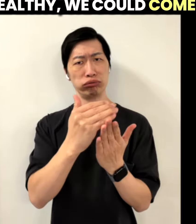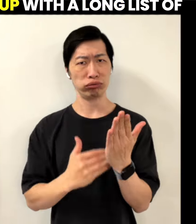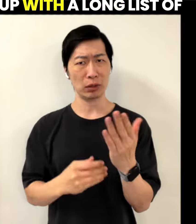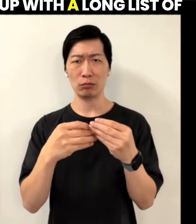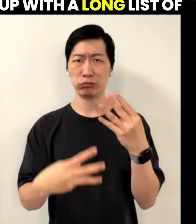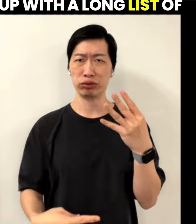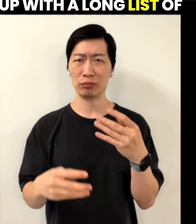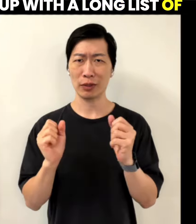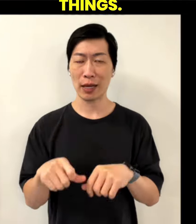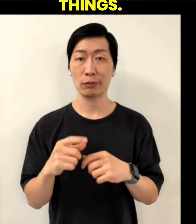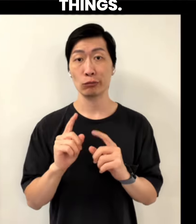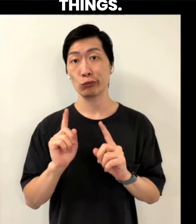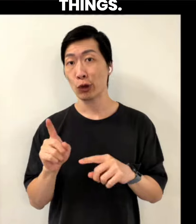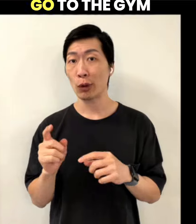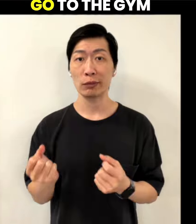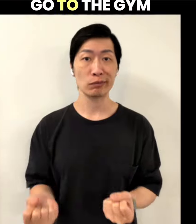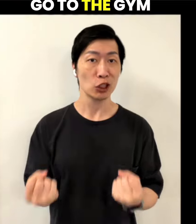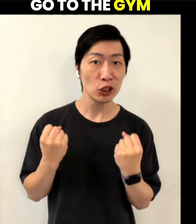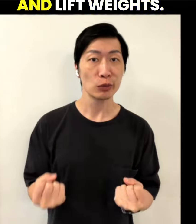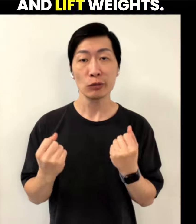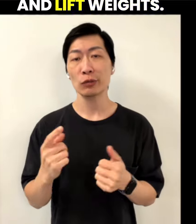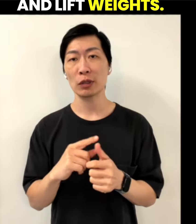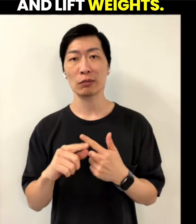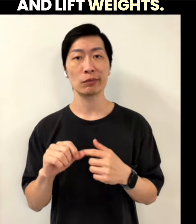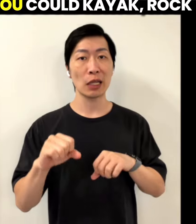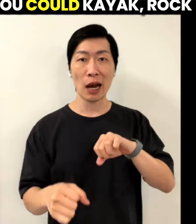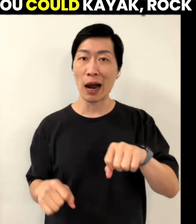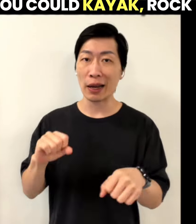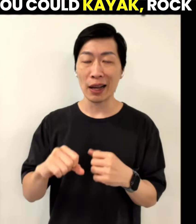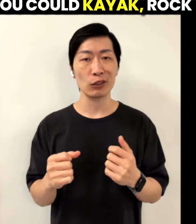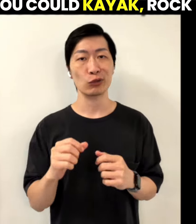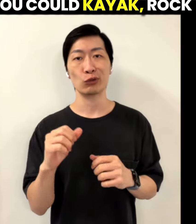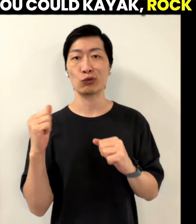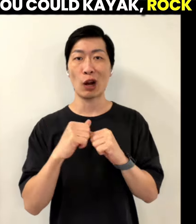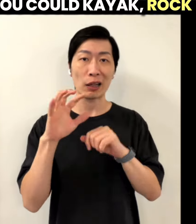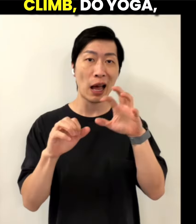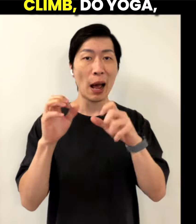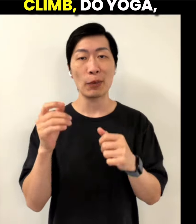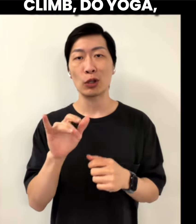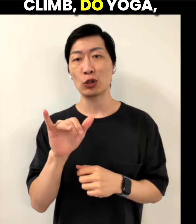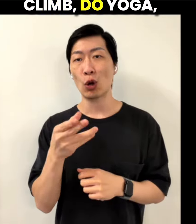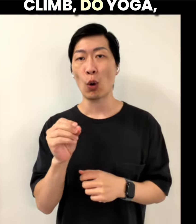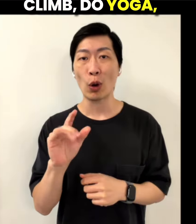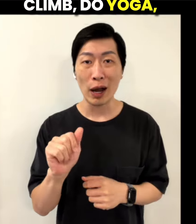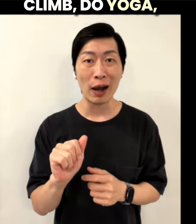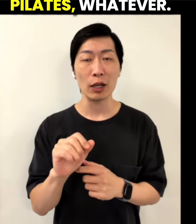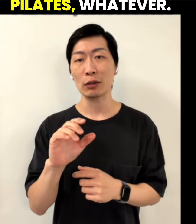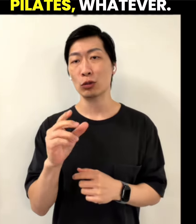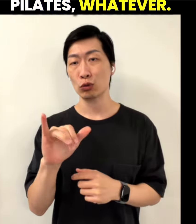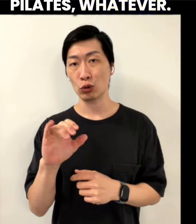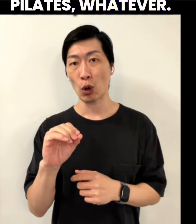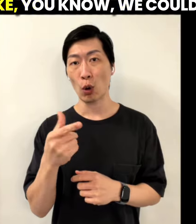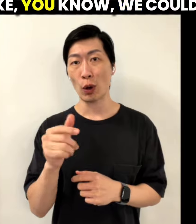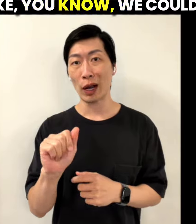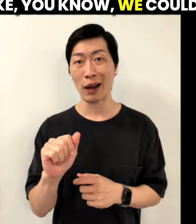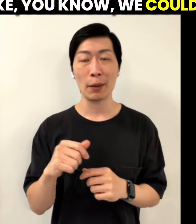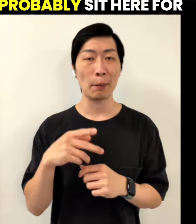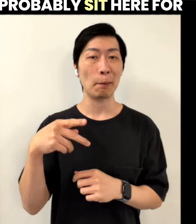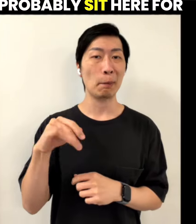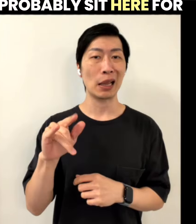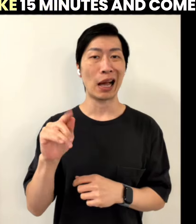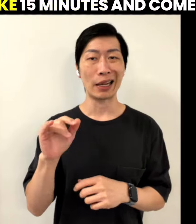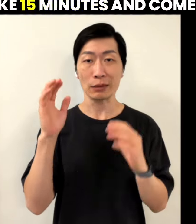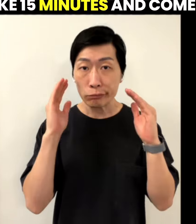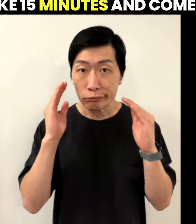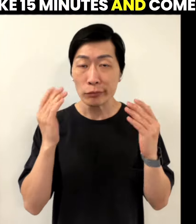we could come up with a long list of things. Go to the gym and lift weights. You could kayak, rock climb, do yoga, Pilates, whatever. We could probably